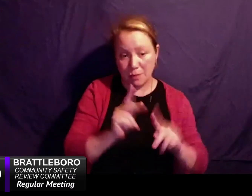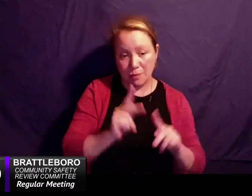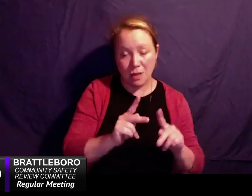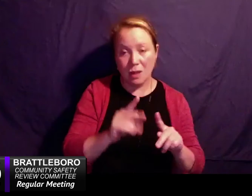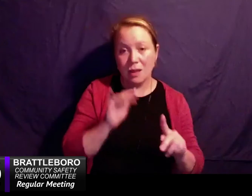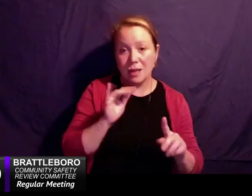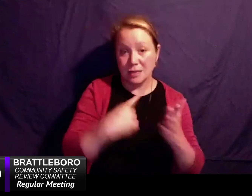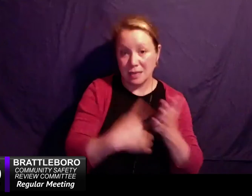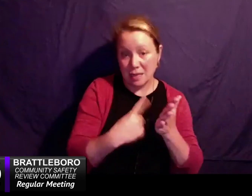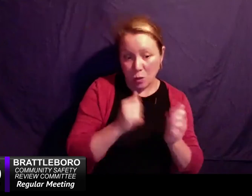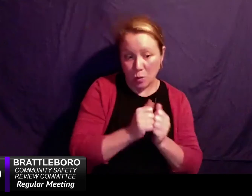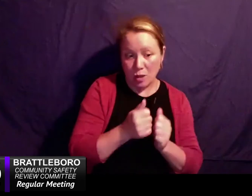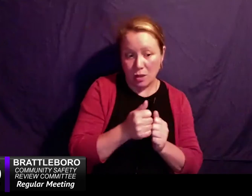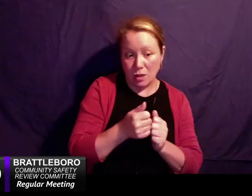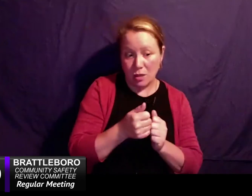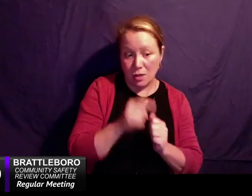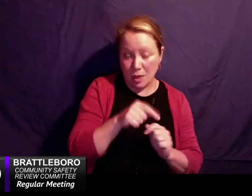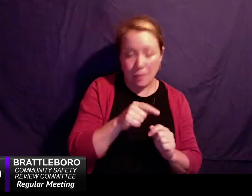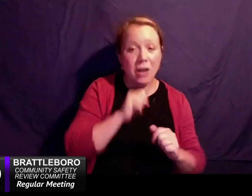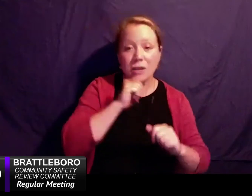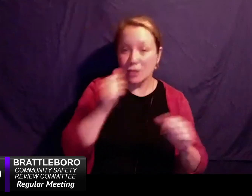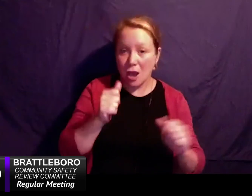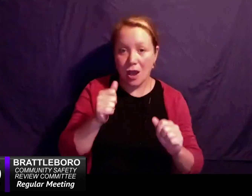law, but